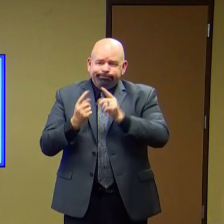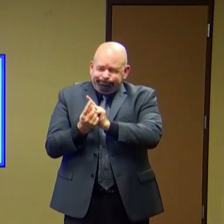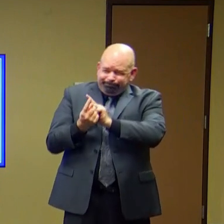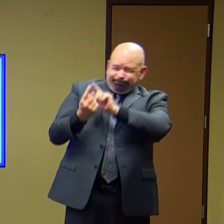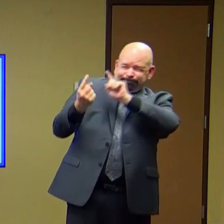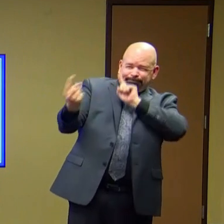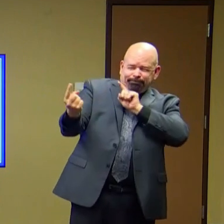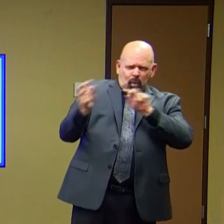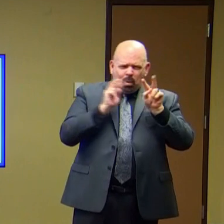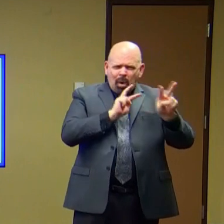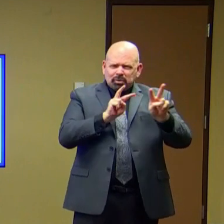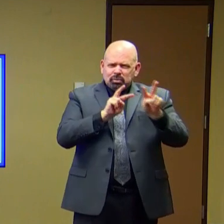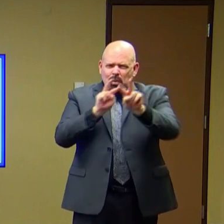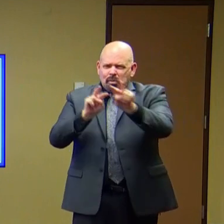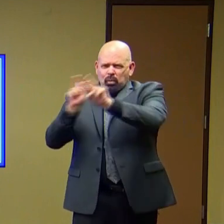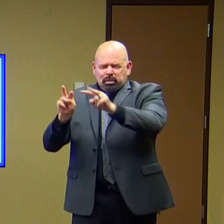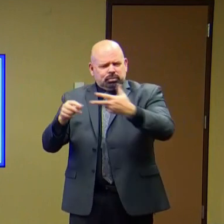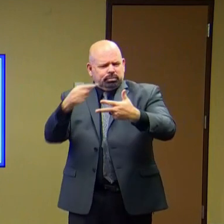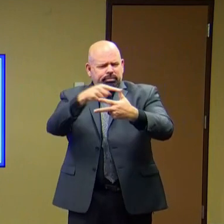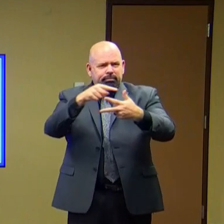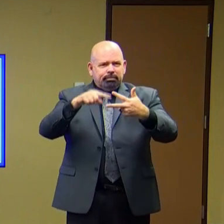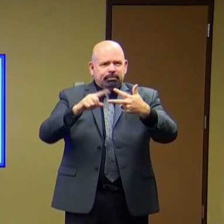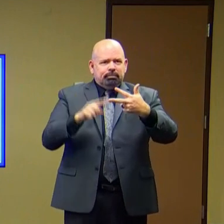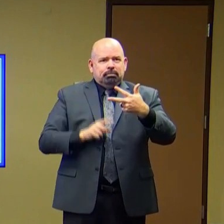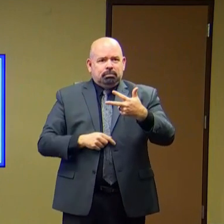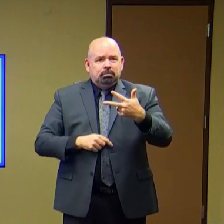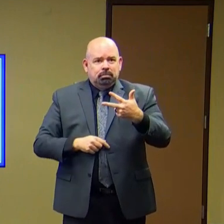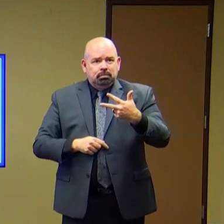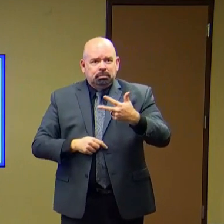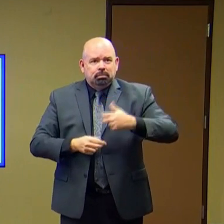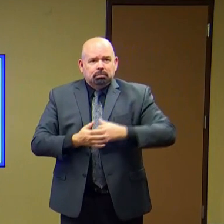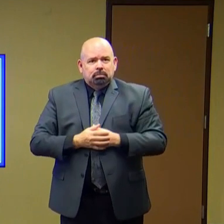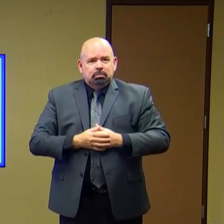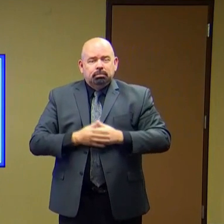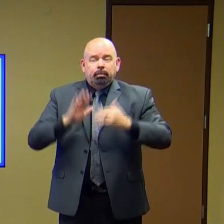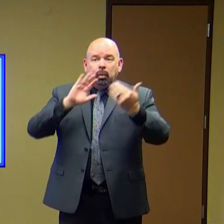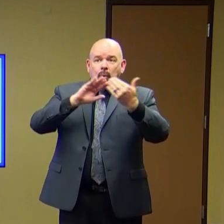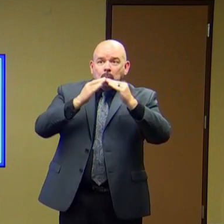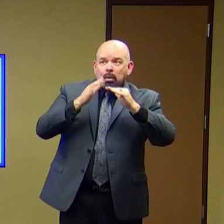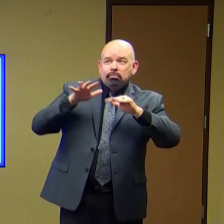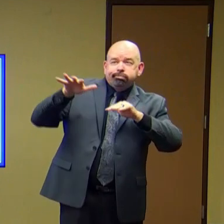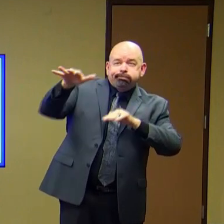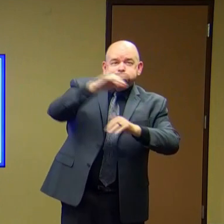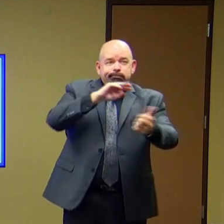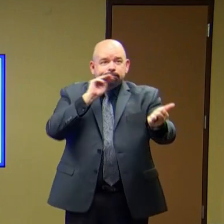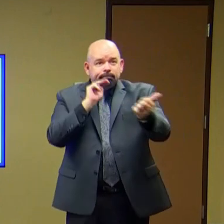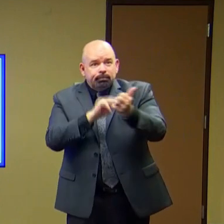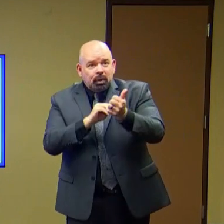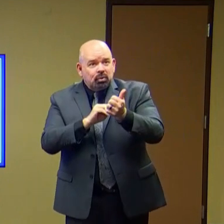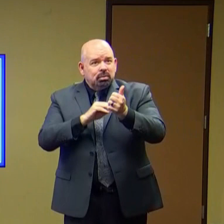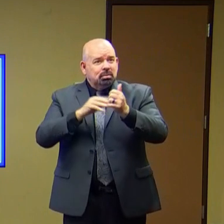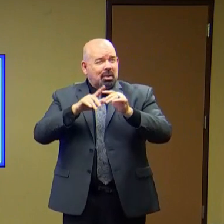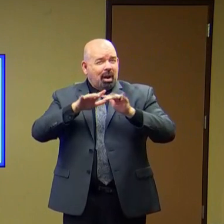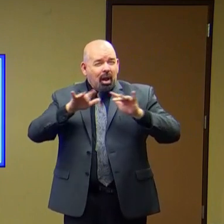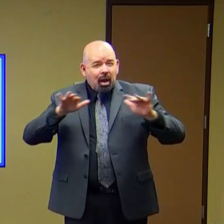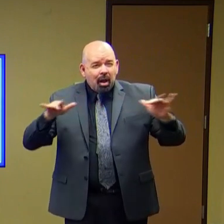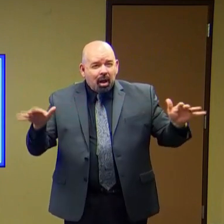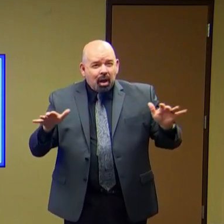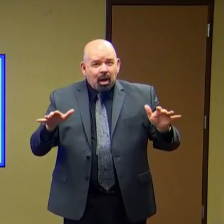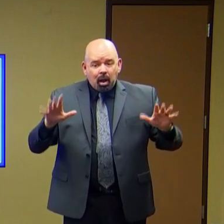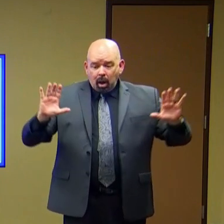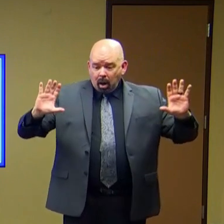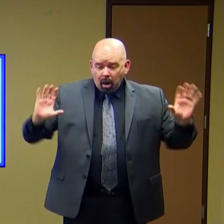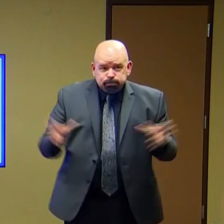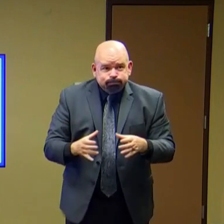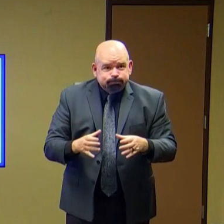Committee is reiterating that when you have those gatherings, you try to keep those to 10 people or less, and it's the same people